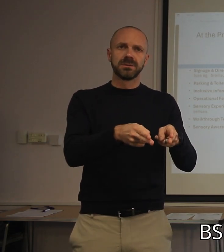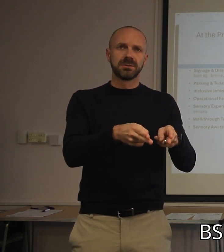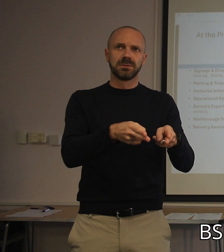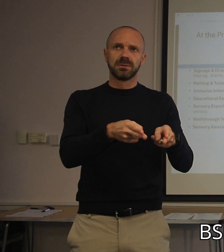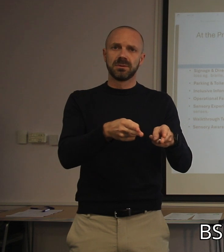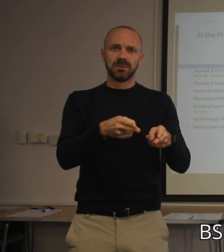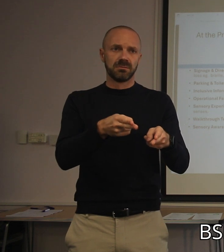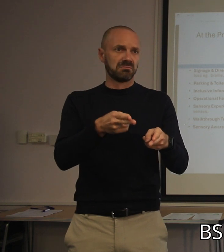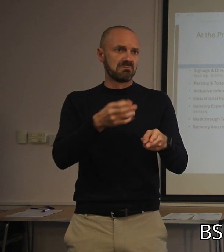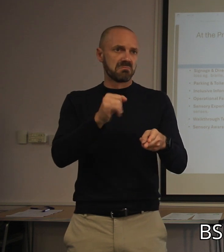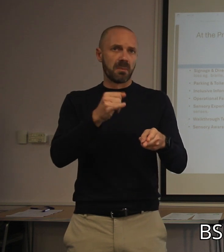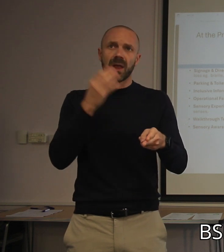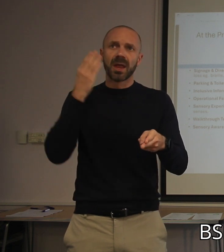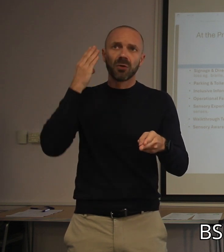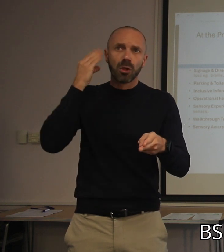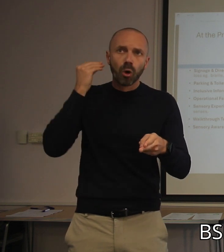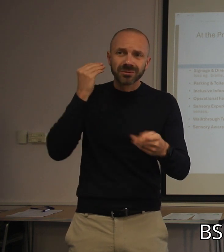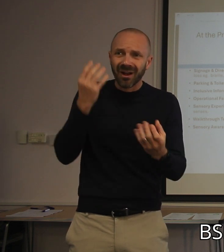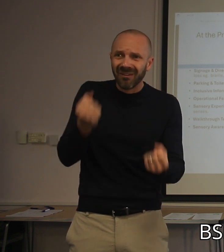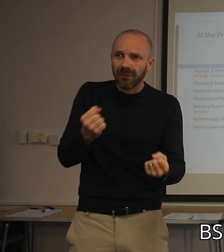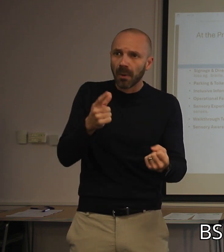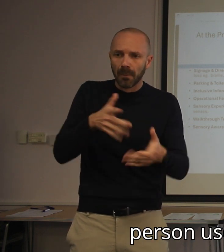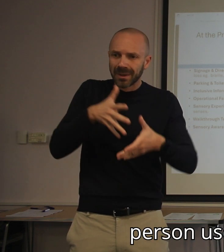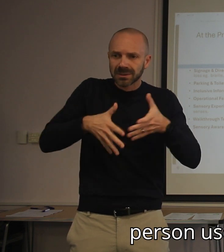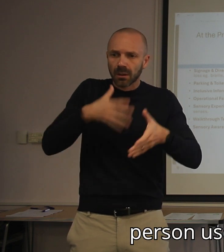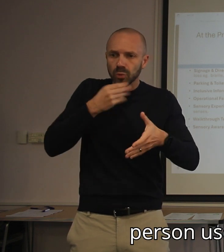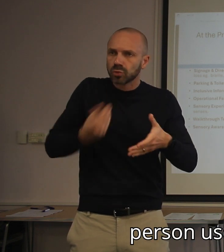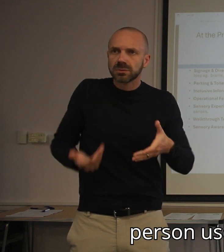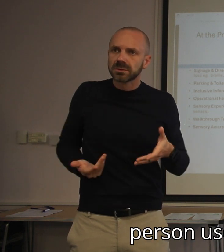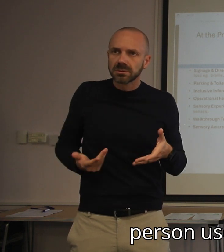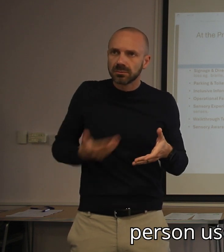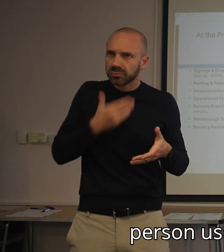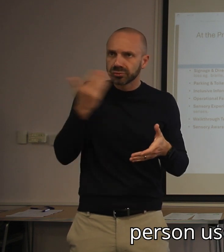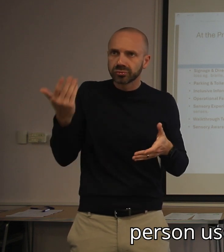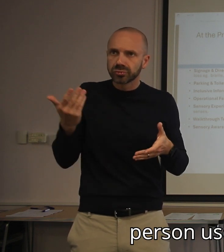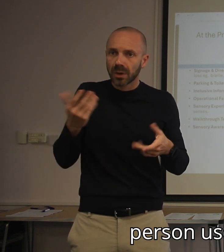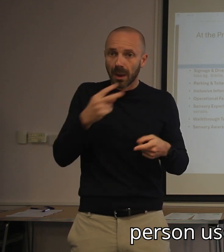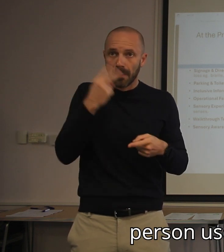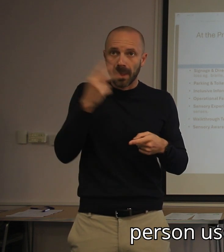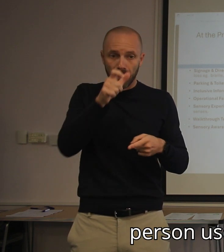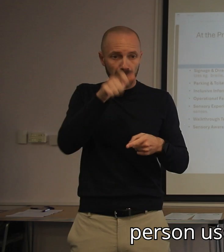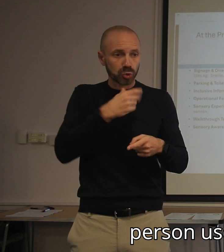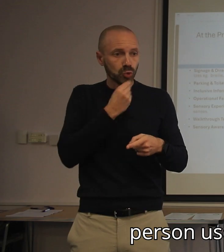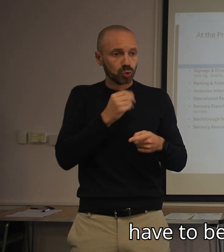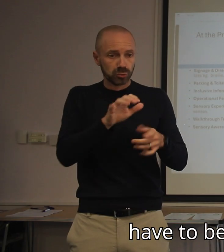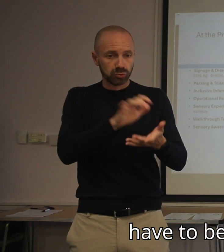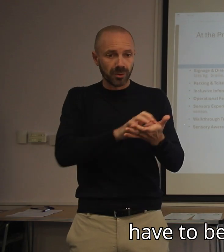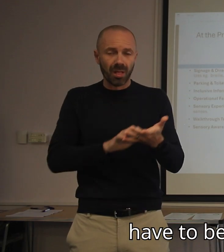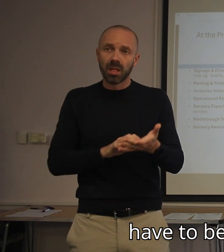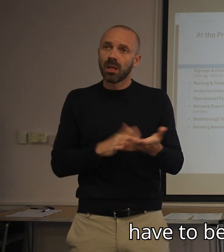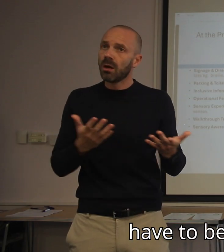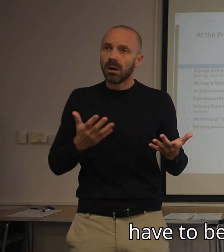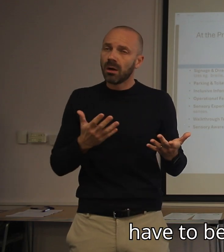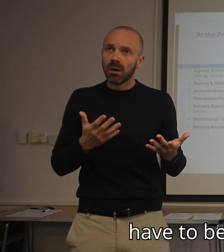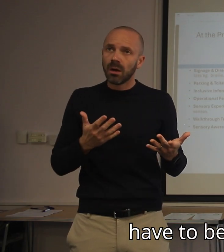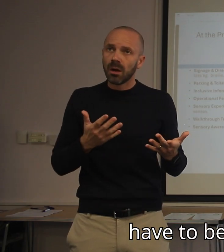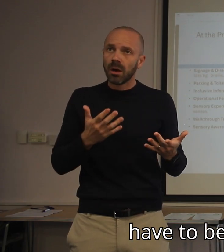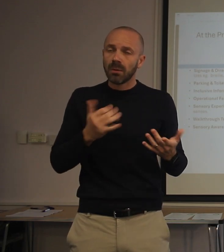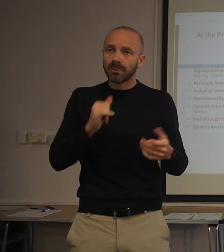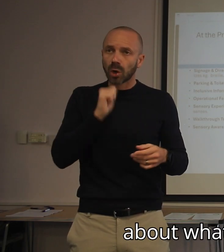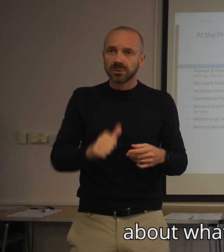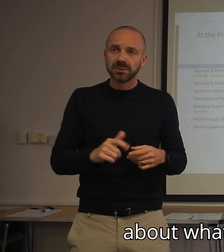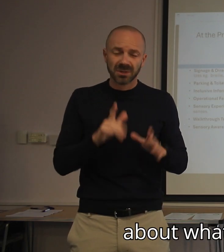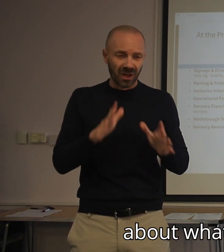uses BSL. Not every blind person uses Braille. So there might have to be a bit of creative